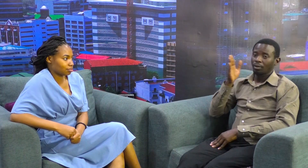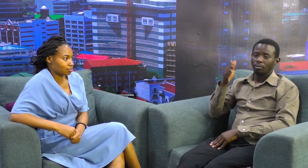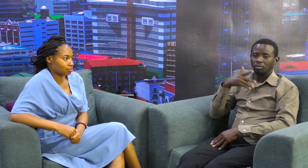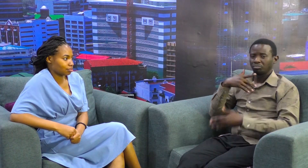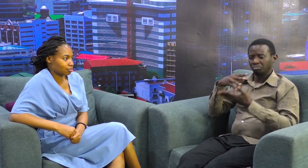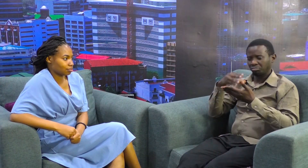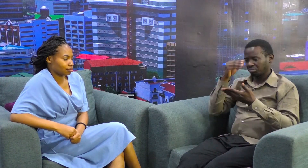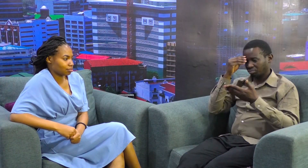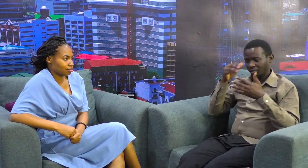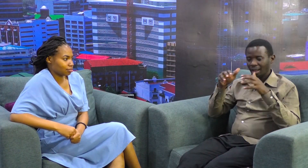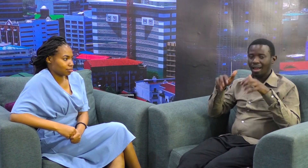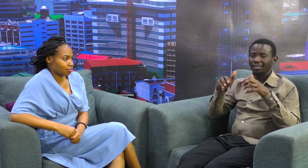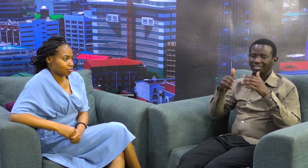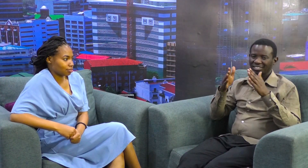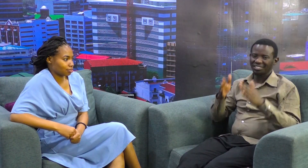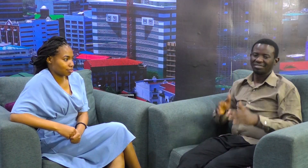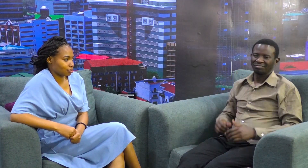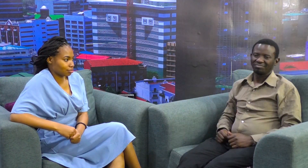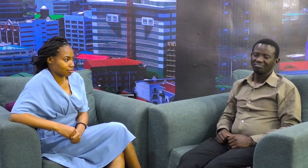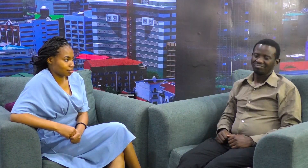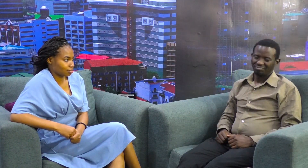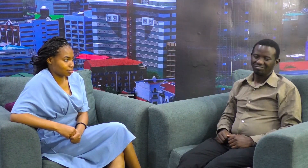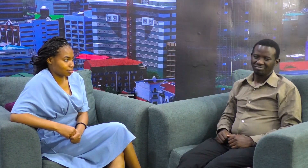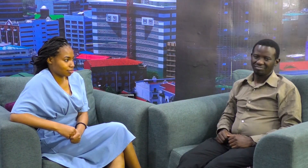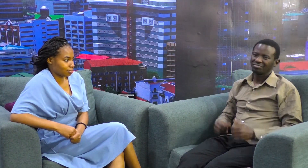Nairobi County. That is where I learned about agriculture.